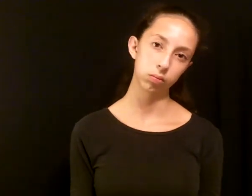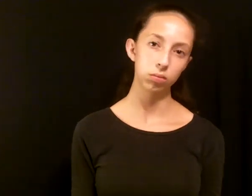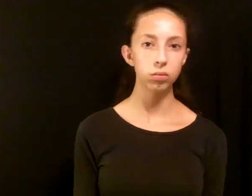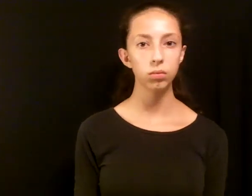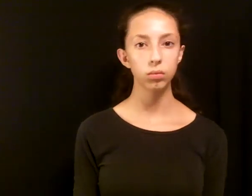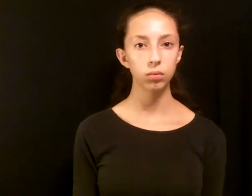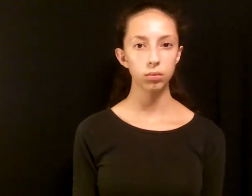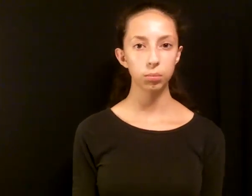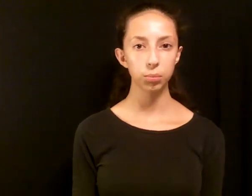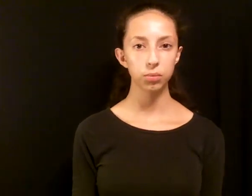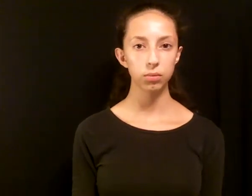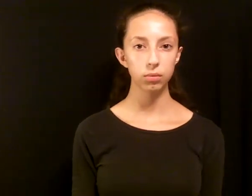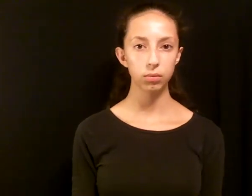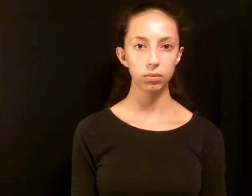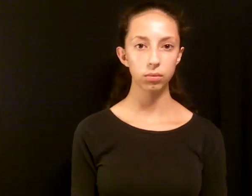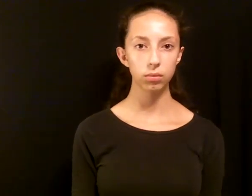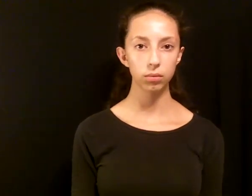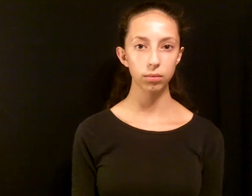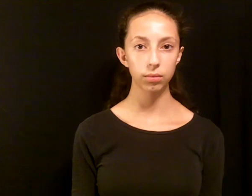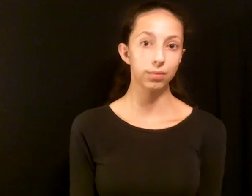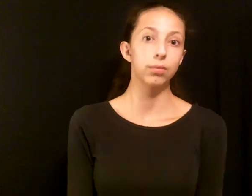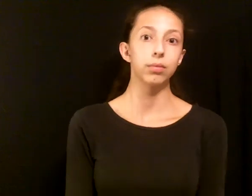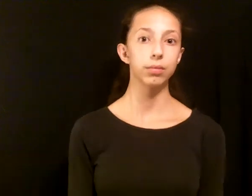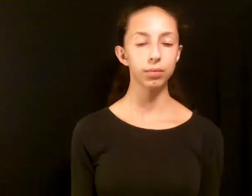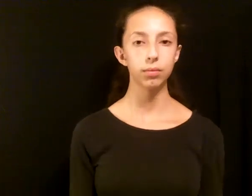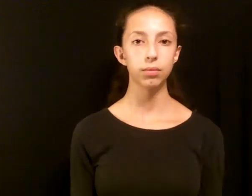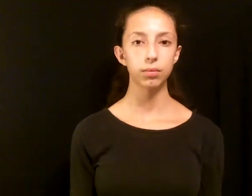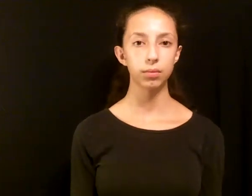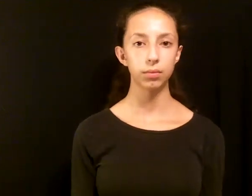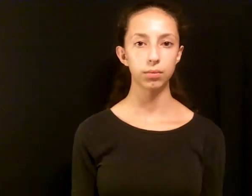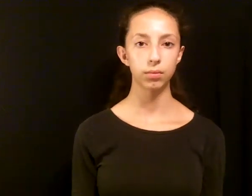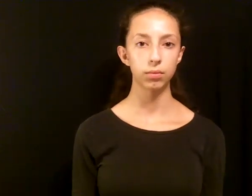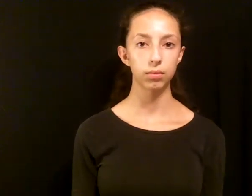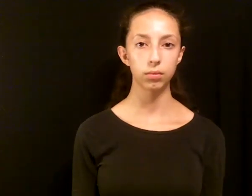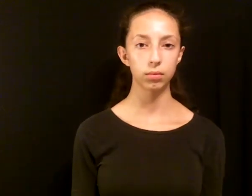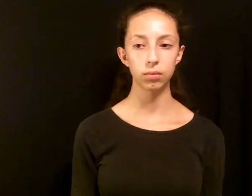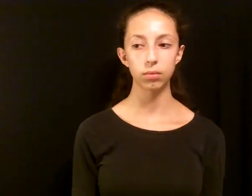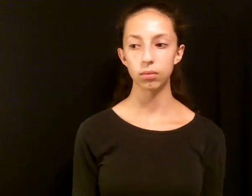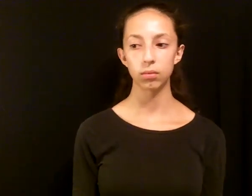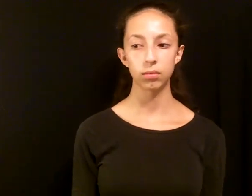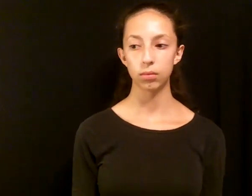Okay, that's it for your counting numbers. You can now count up to 1 billion.